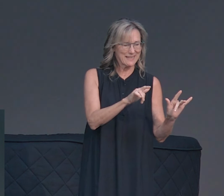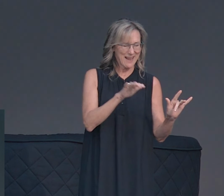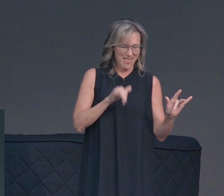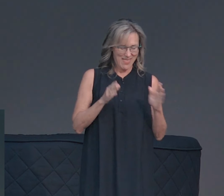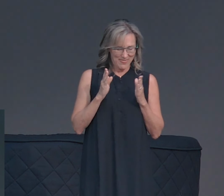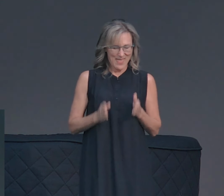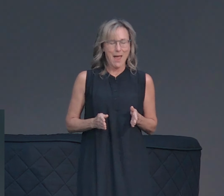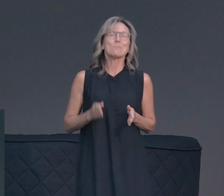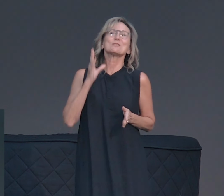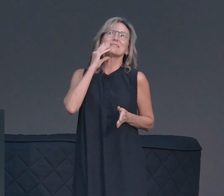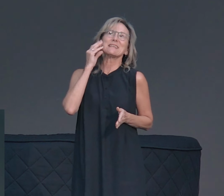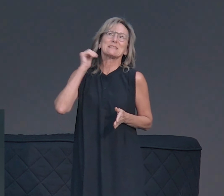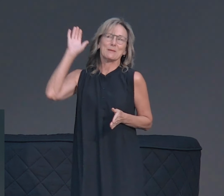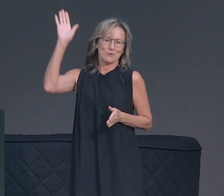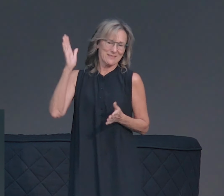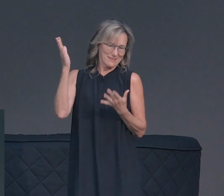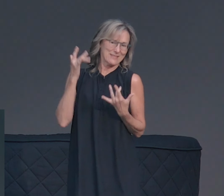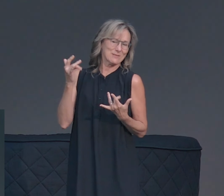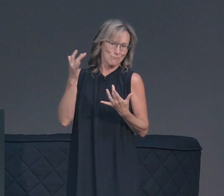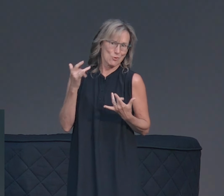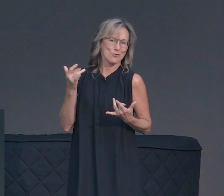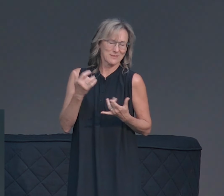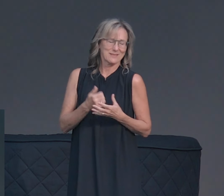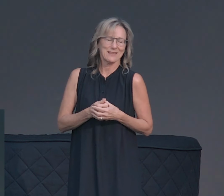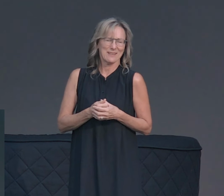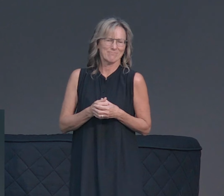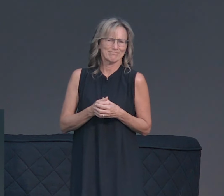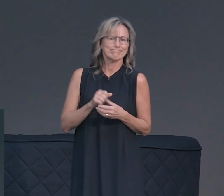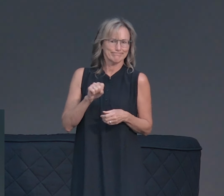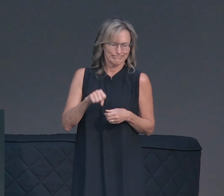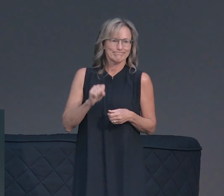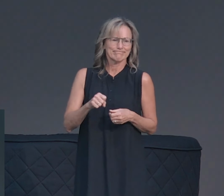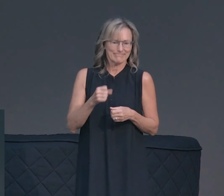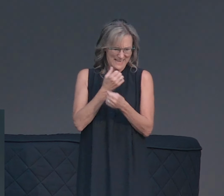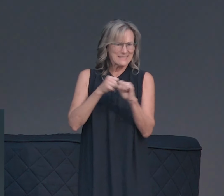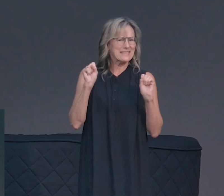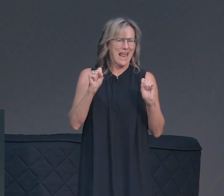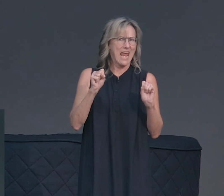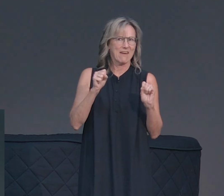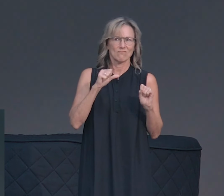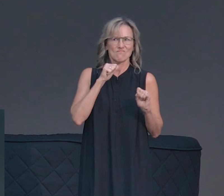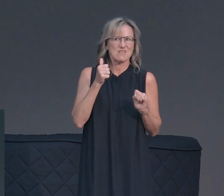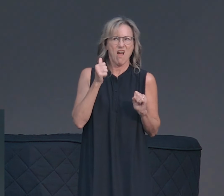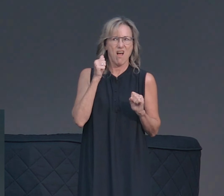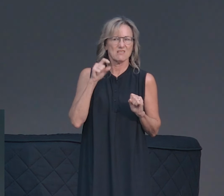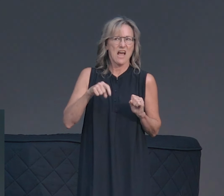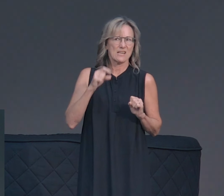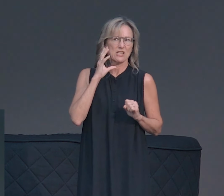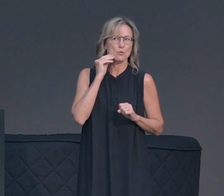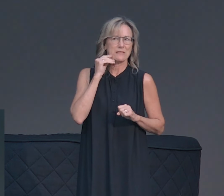wrath, but also includes other mercies here in this life.